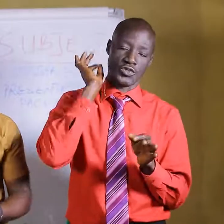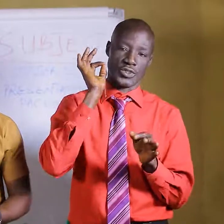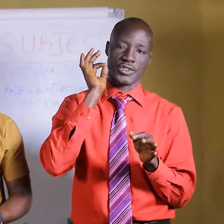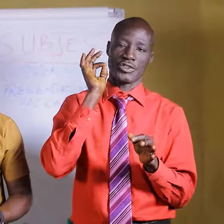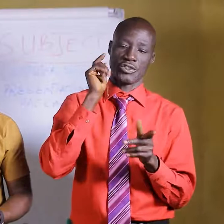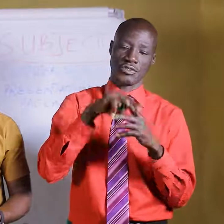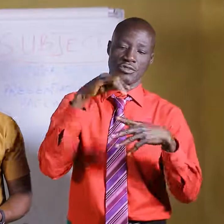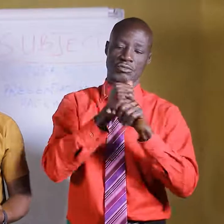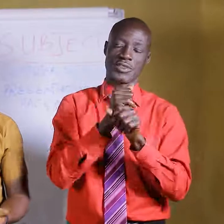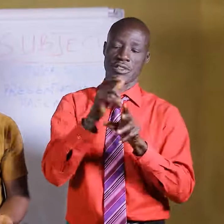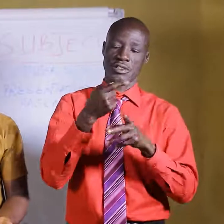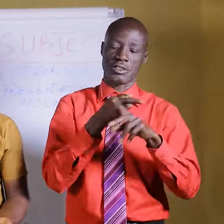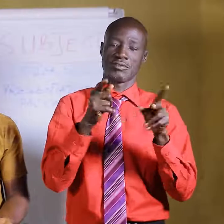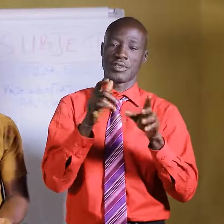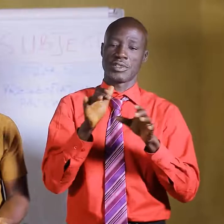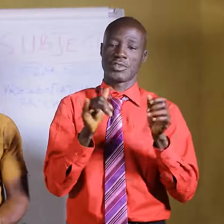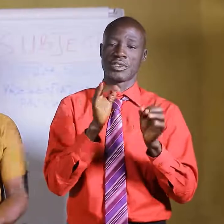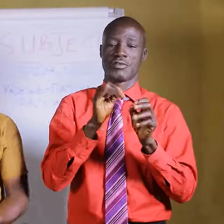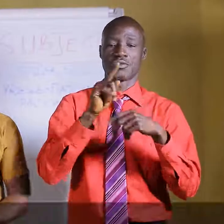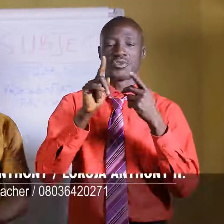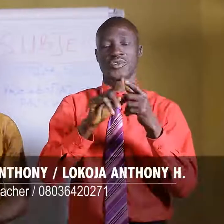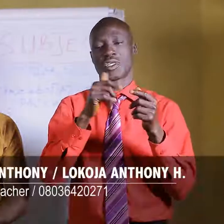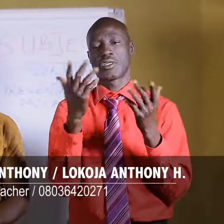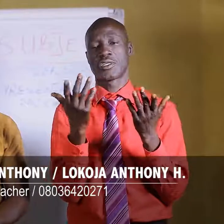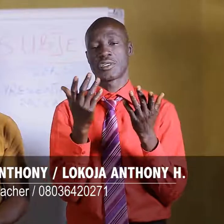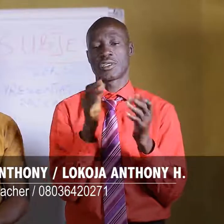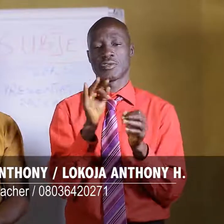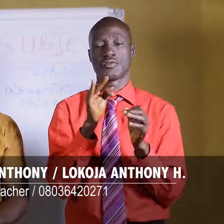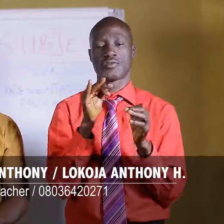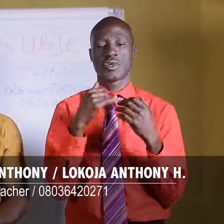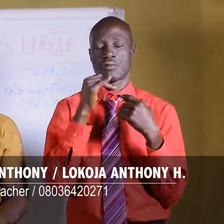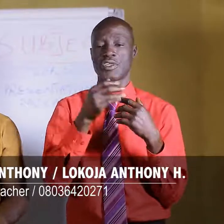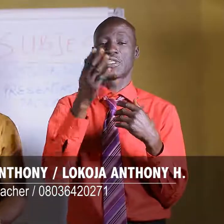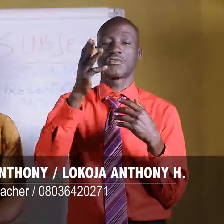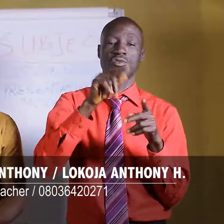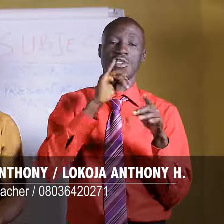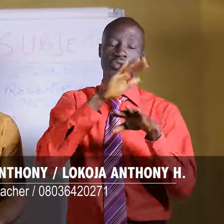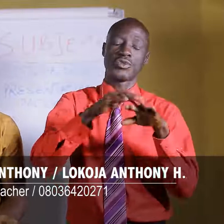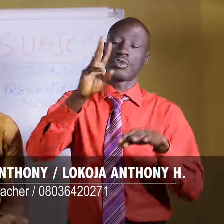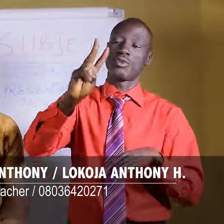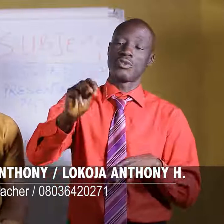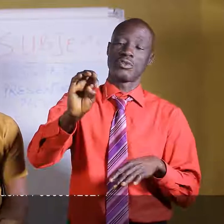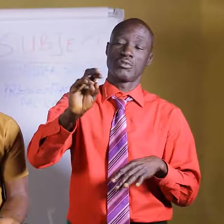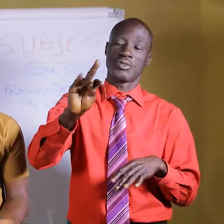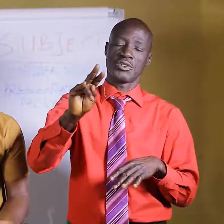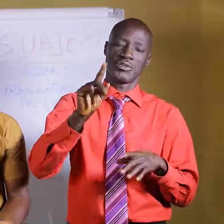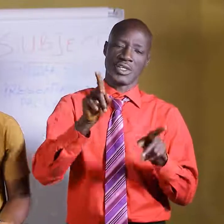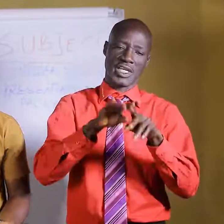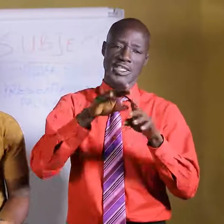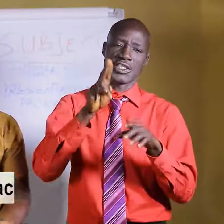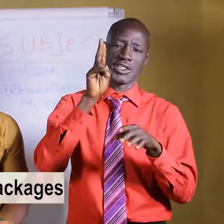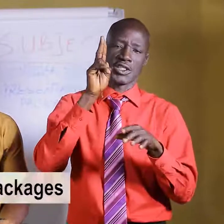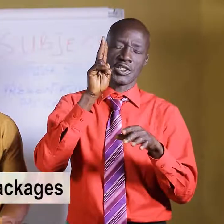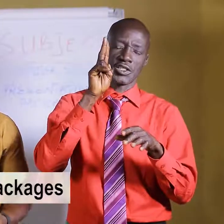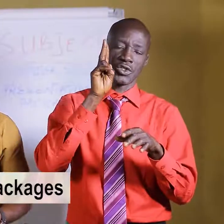Make different action. When you go to any eatery and you're being given a menu, that is you to pick the food you want to eat. Likewise, we